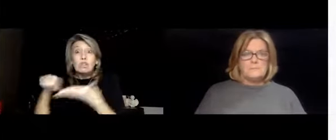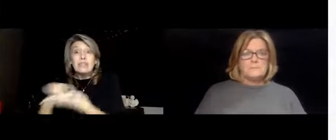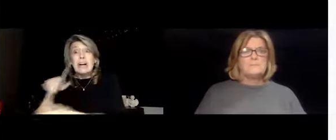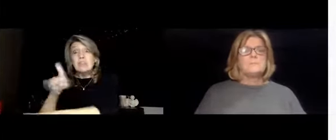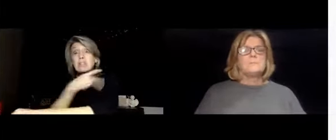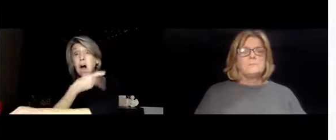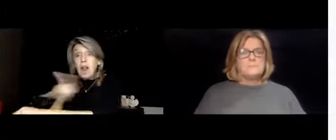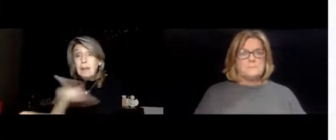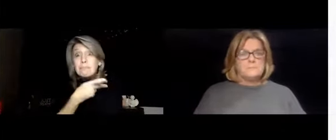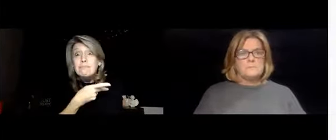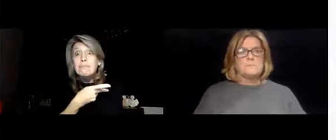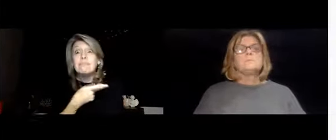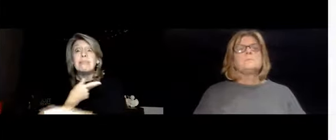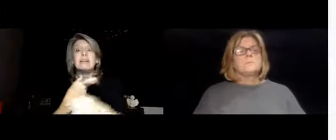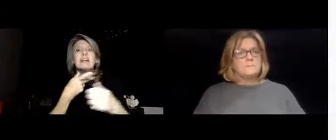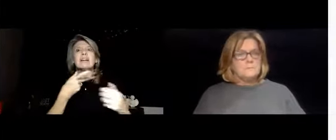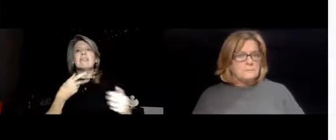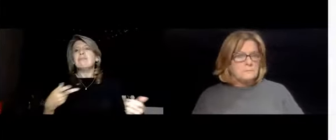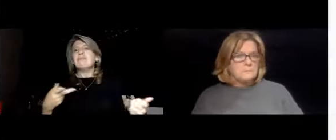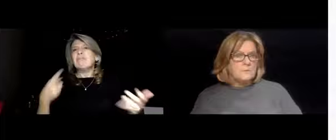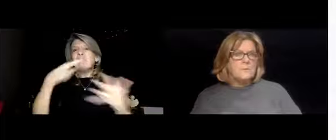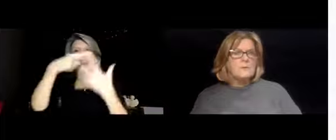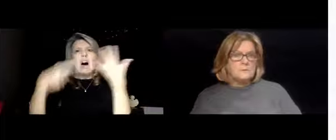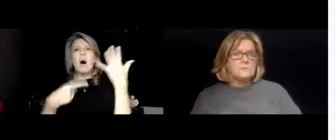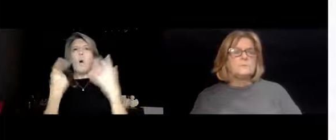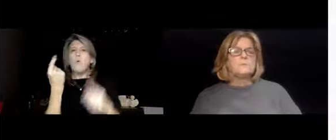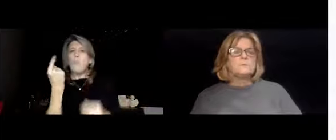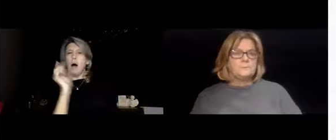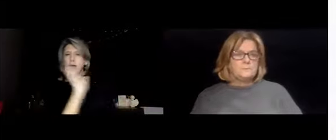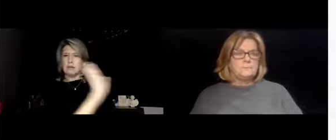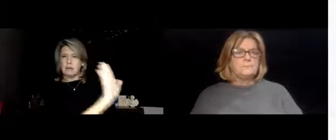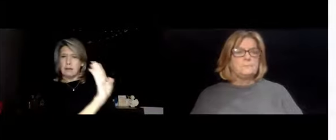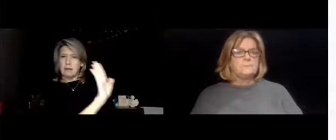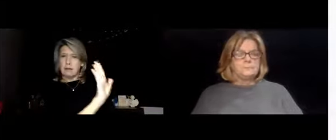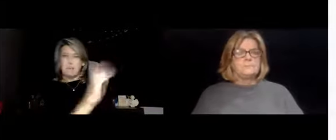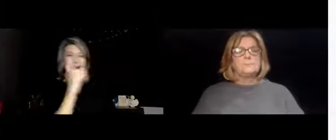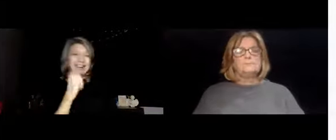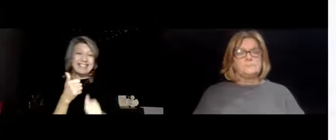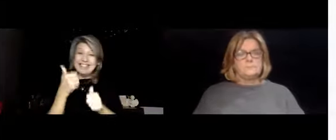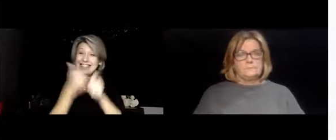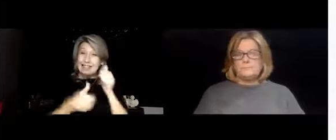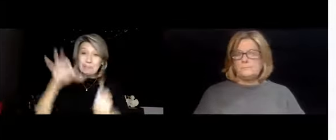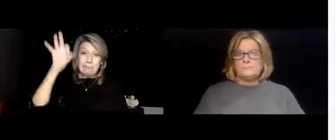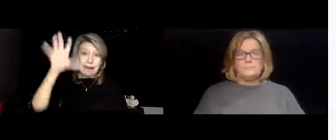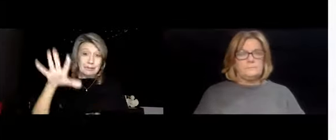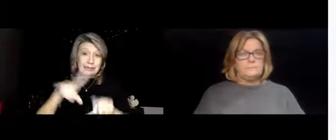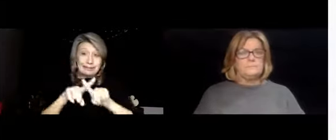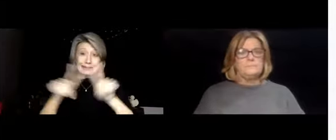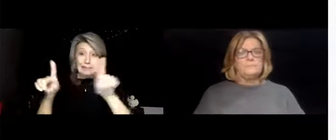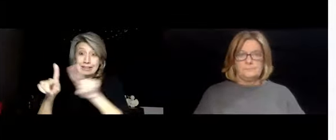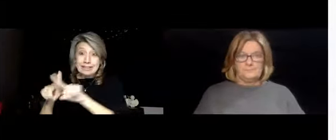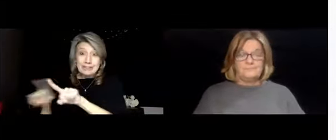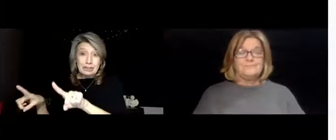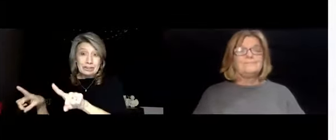Or, particular scriptures, Psalms. I'll ask what they use.